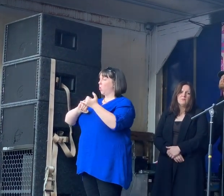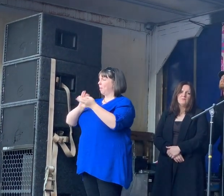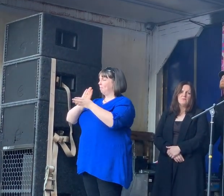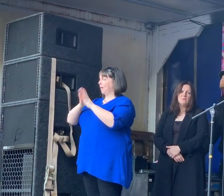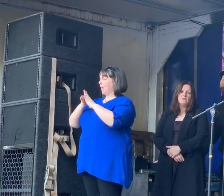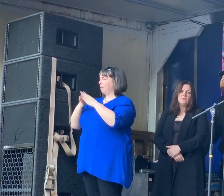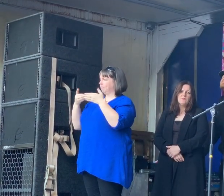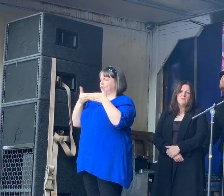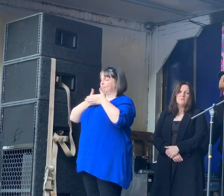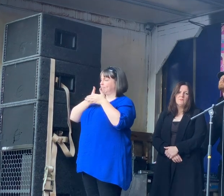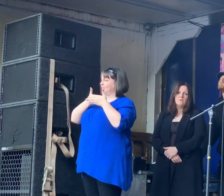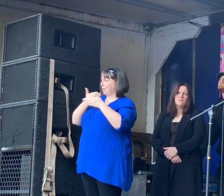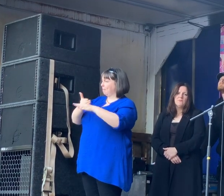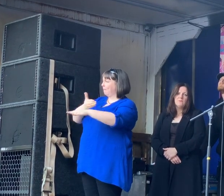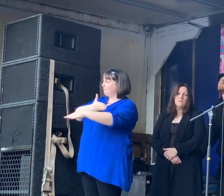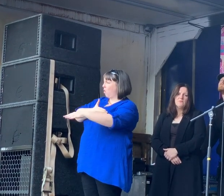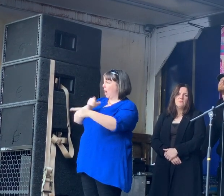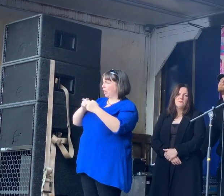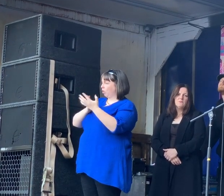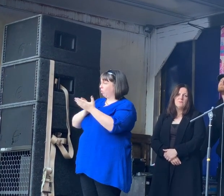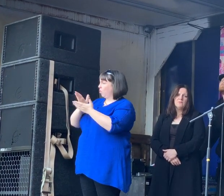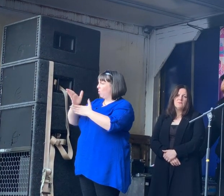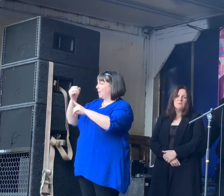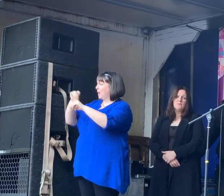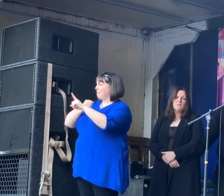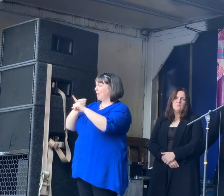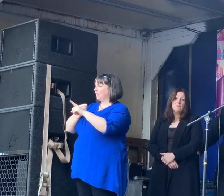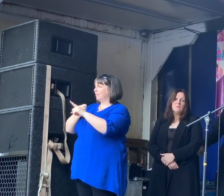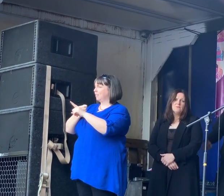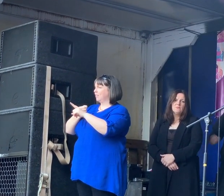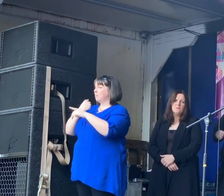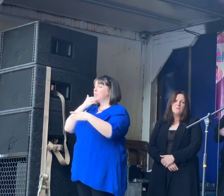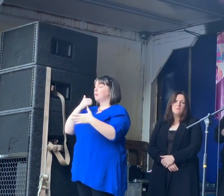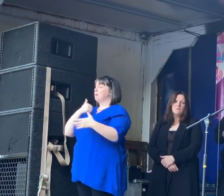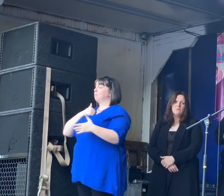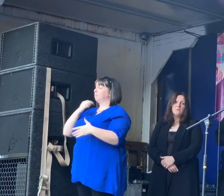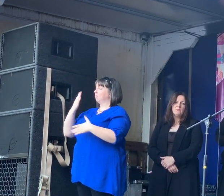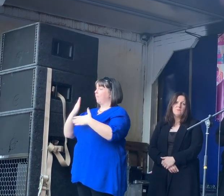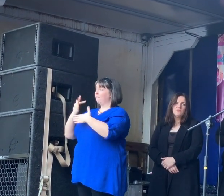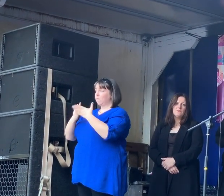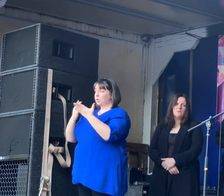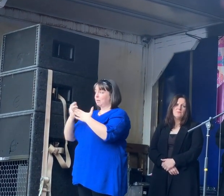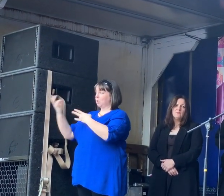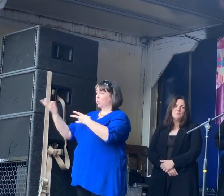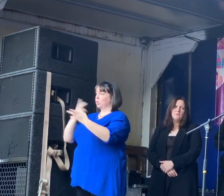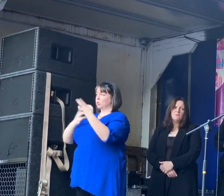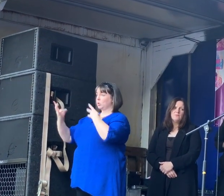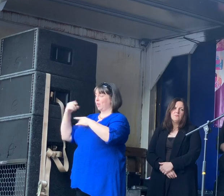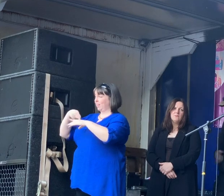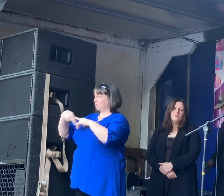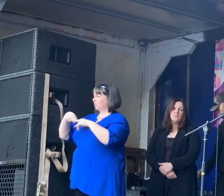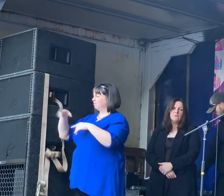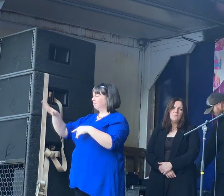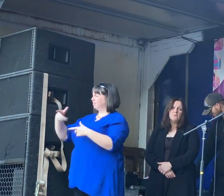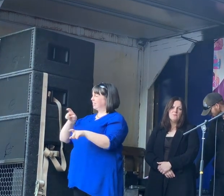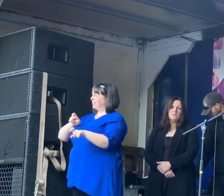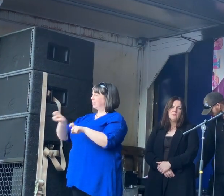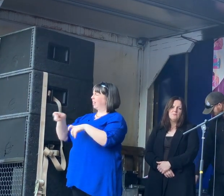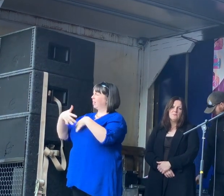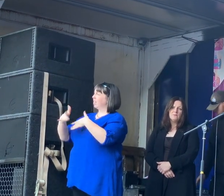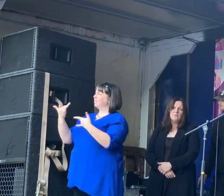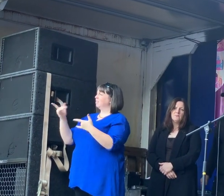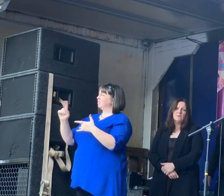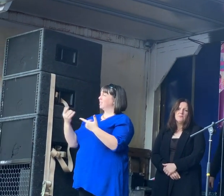invisible before it and during it. Because the question I was asked several times this week, why are you still